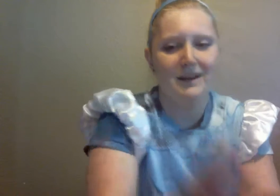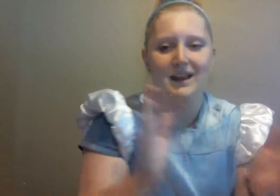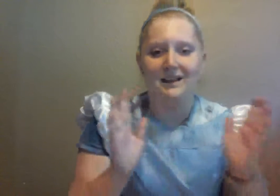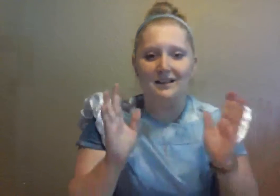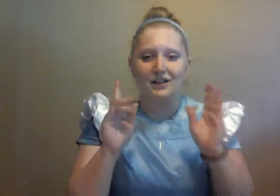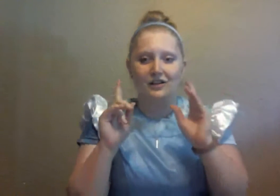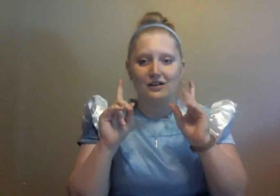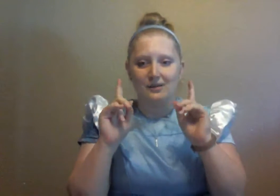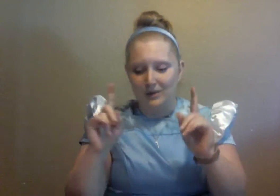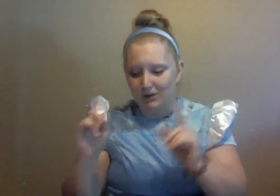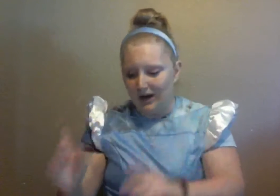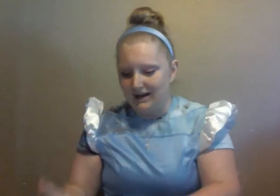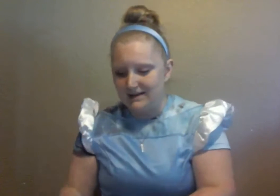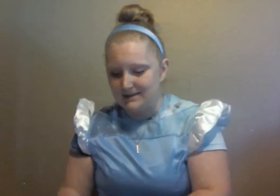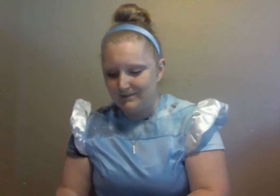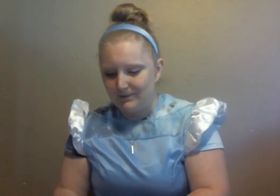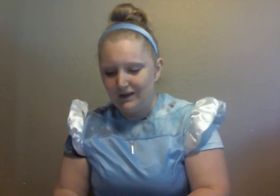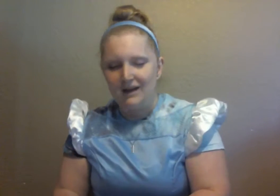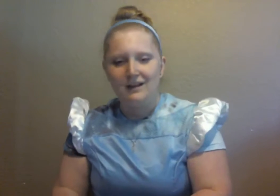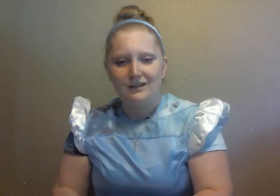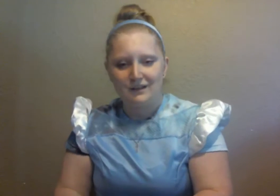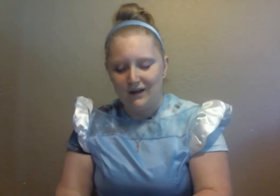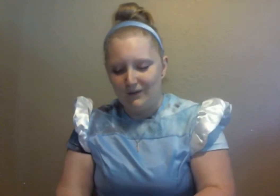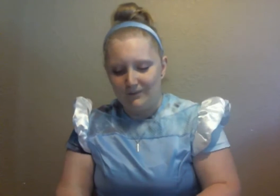getting suggestions from you guys. So,